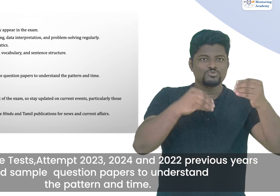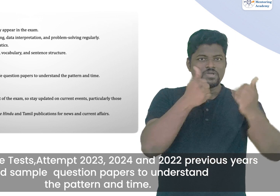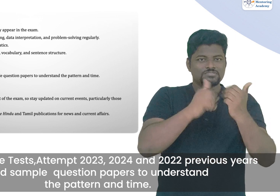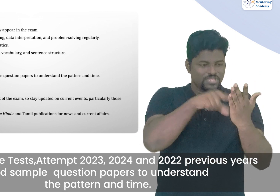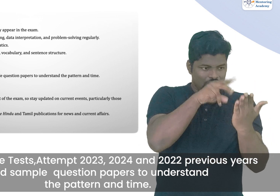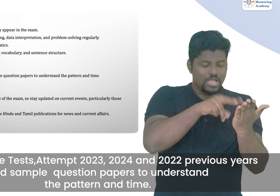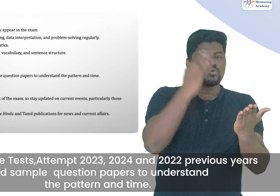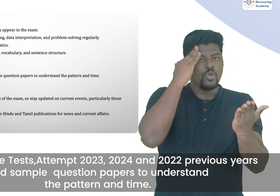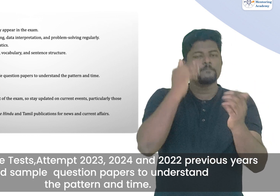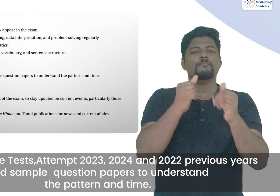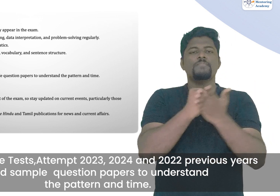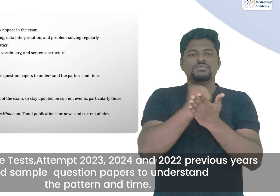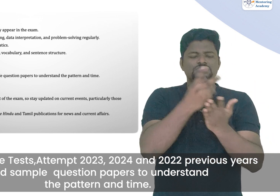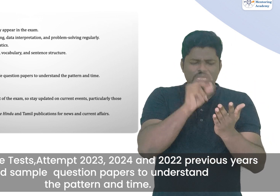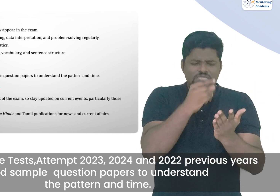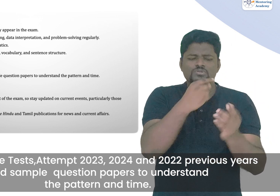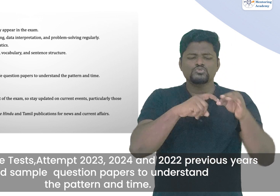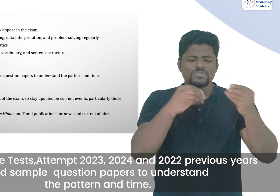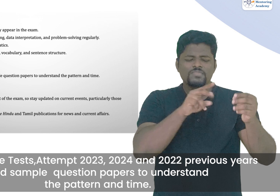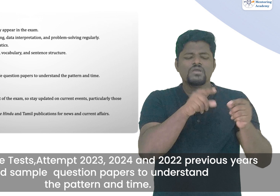to understand the pattern and time.